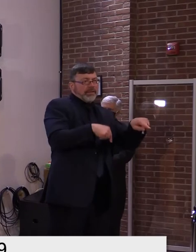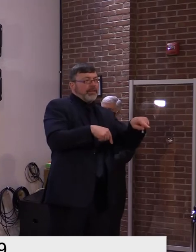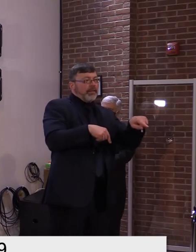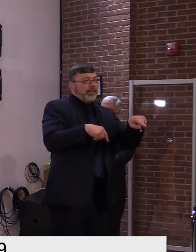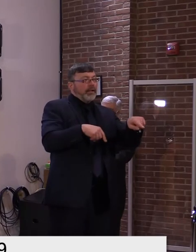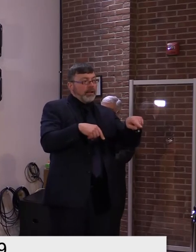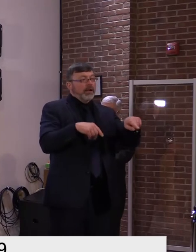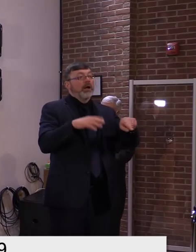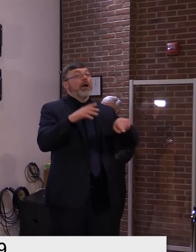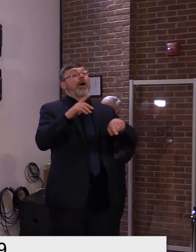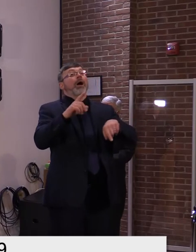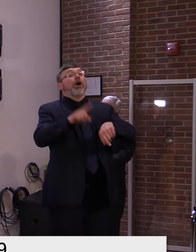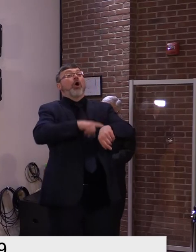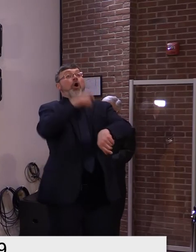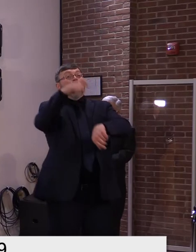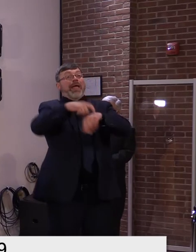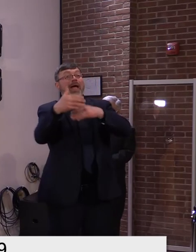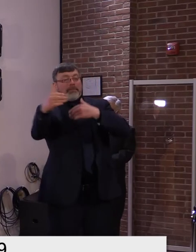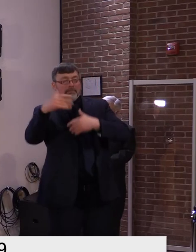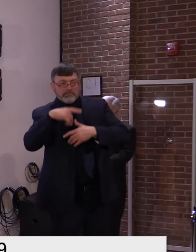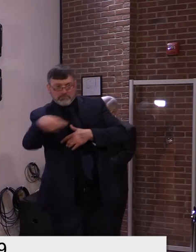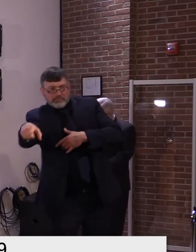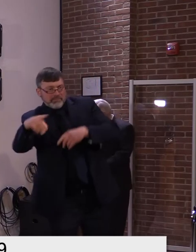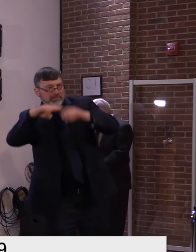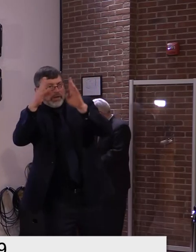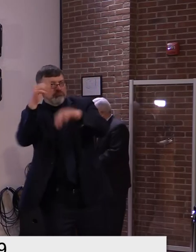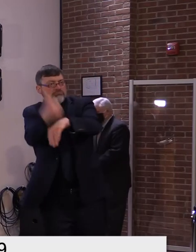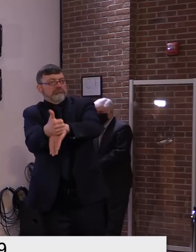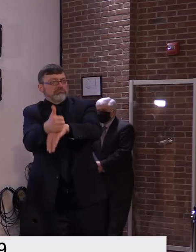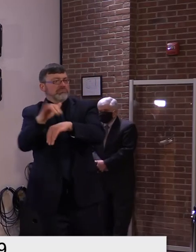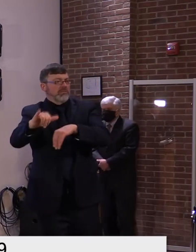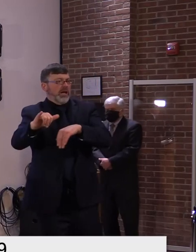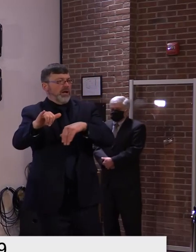to go to, and not just a temporary facility.